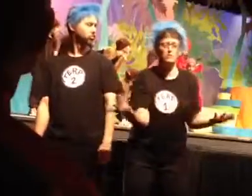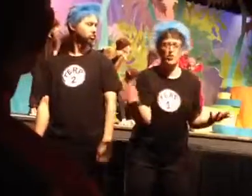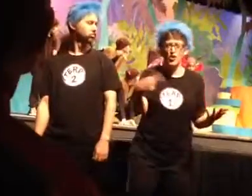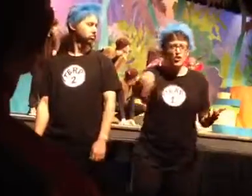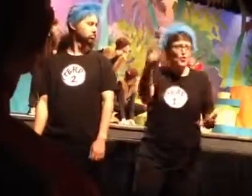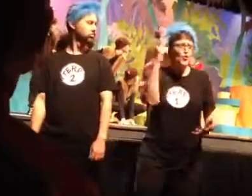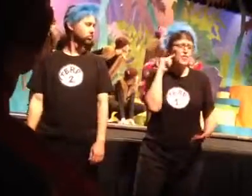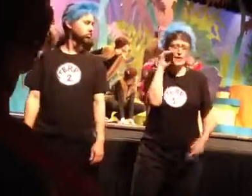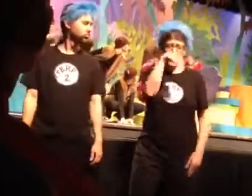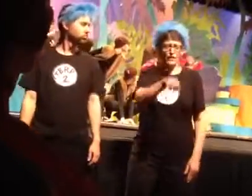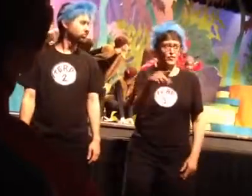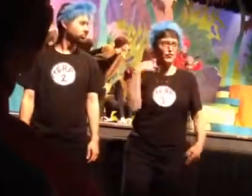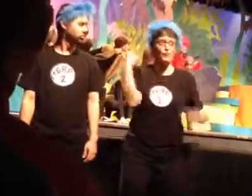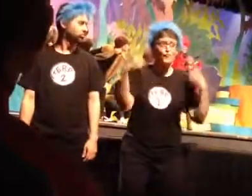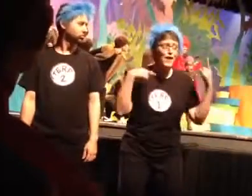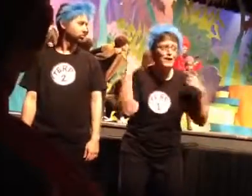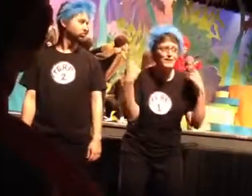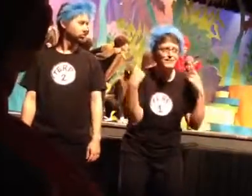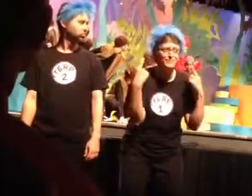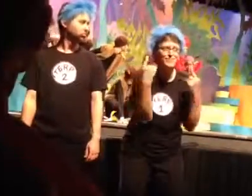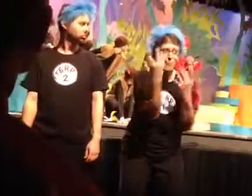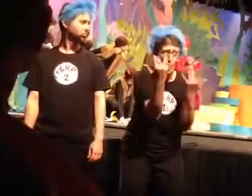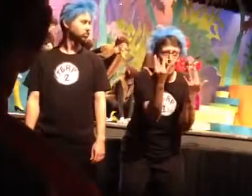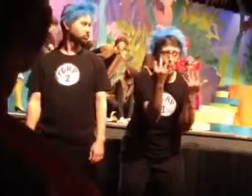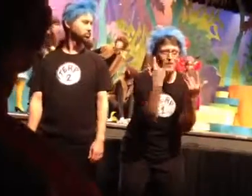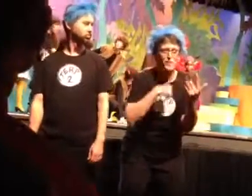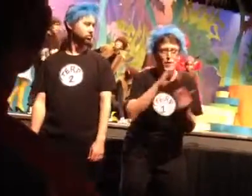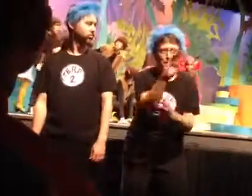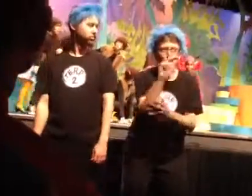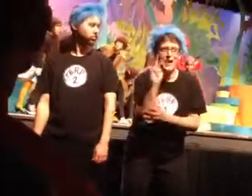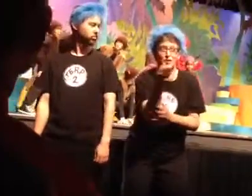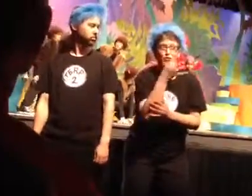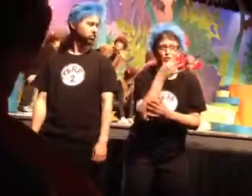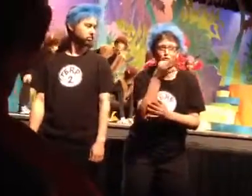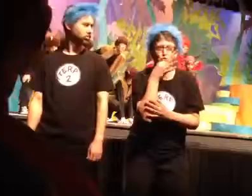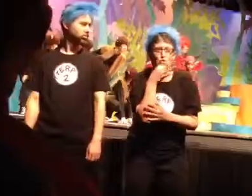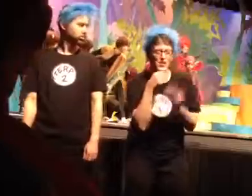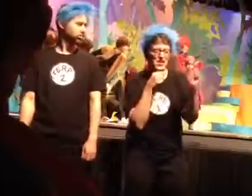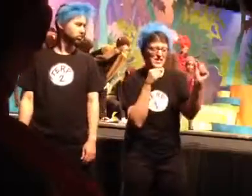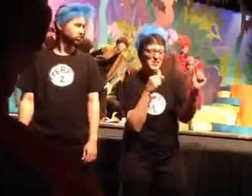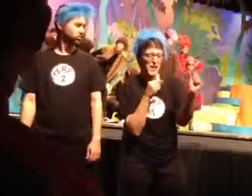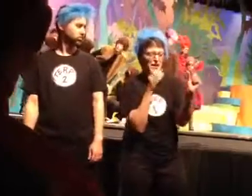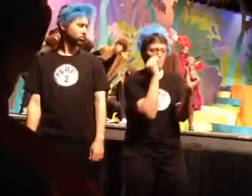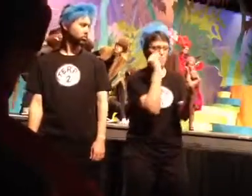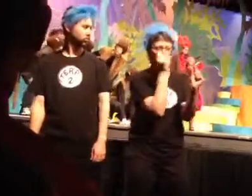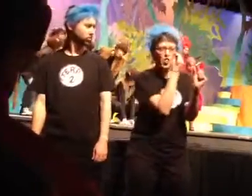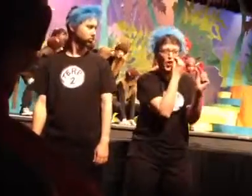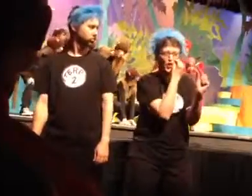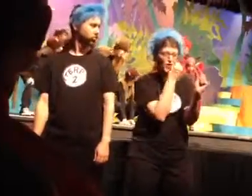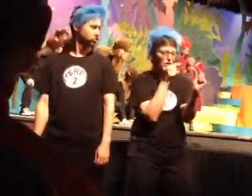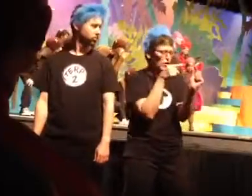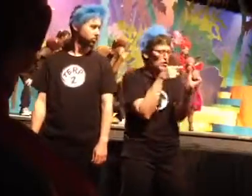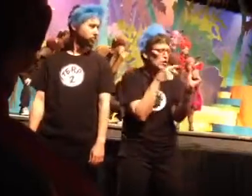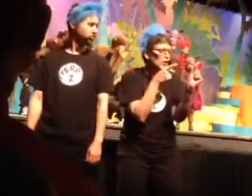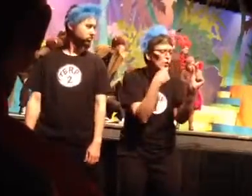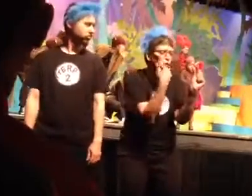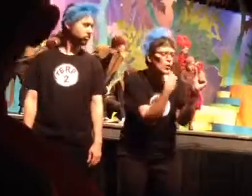see elephants off his trunk? Stay tuned, we'll be right back with Speck, Clover, Dust, Neighbor, Poops?